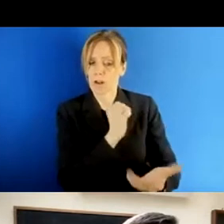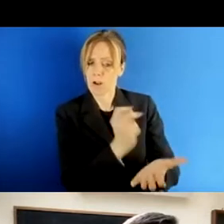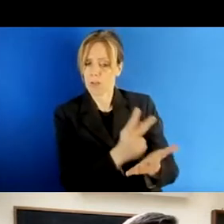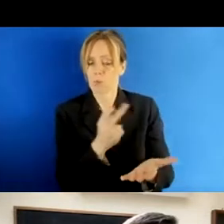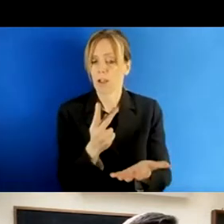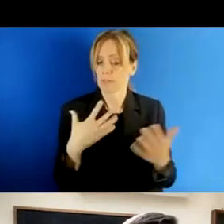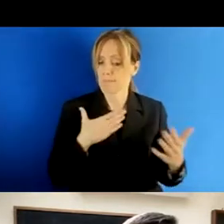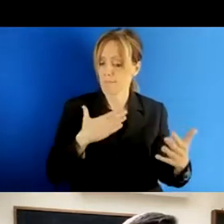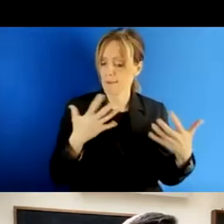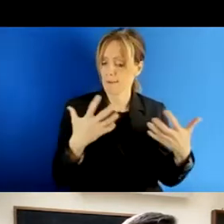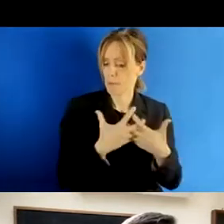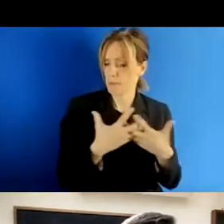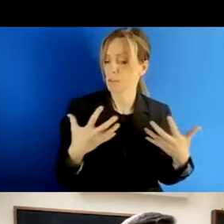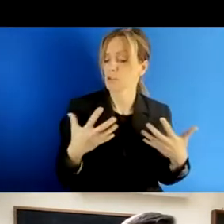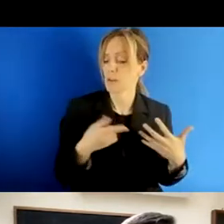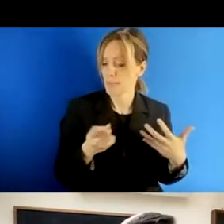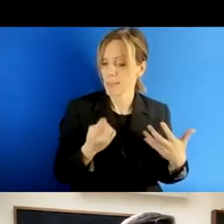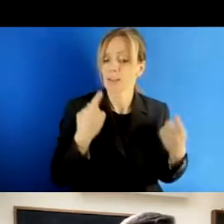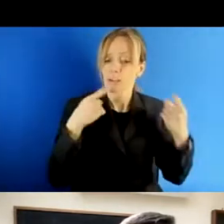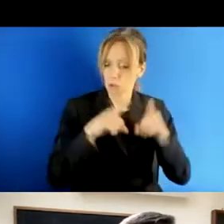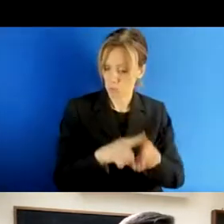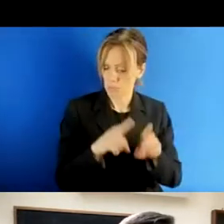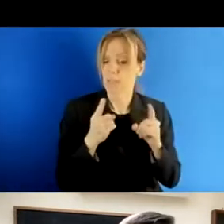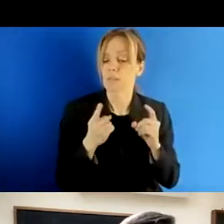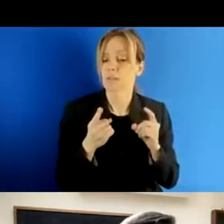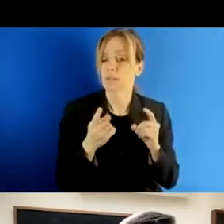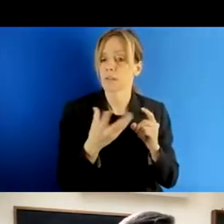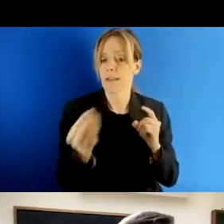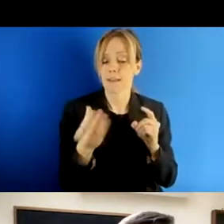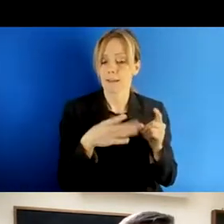I requested that they mutually agreed to provide. And it also has,